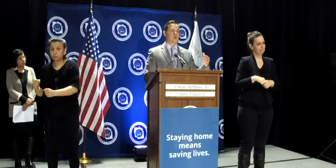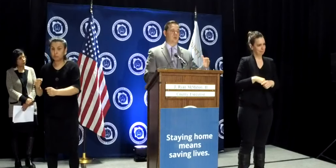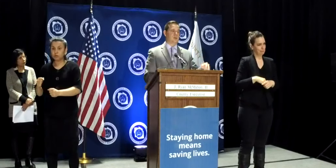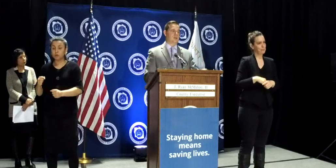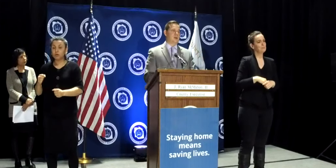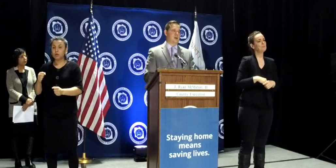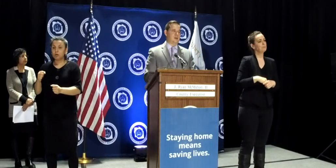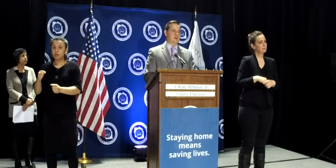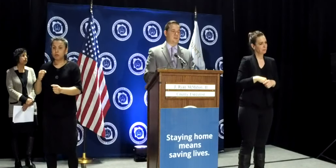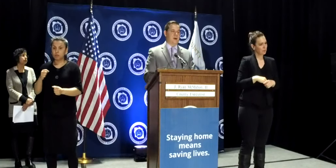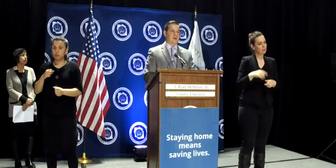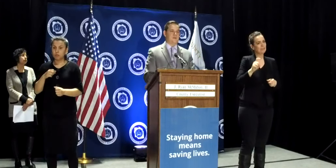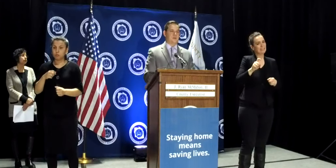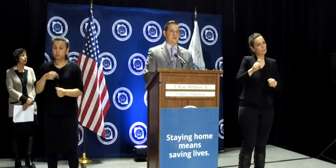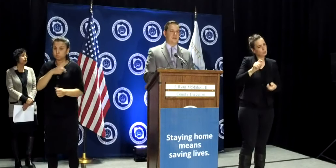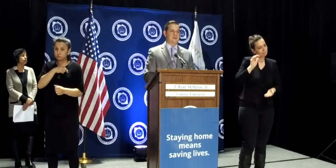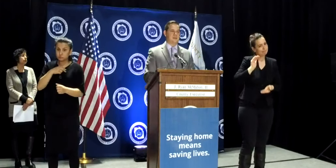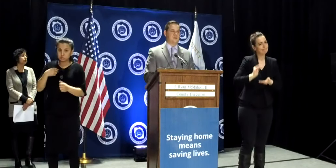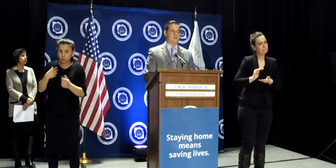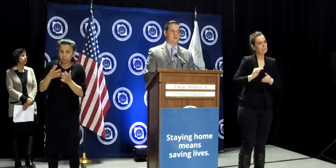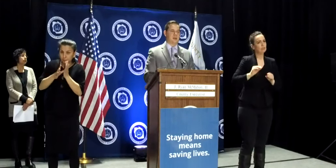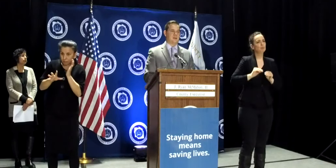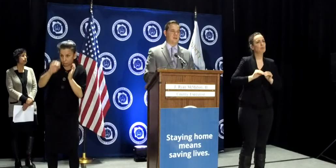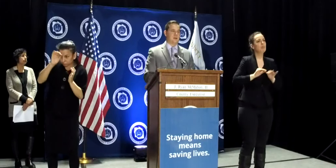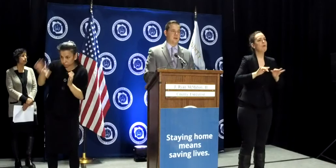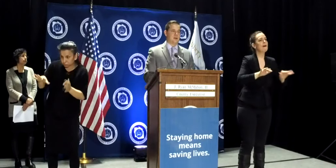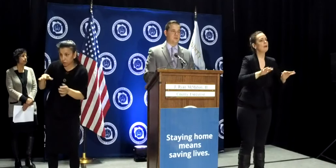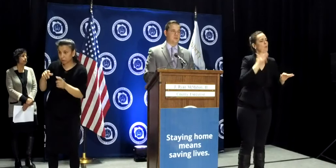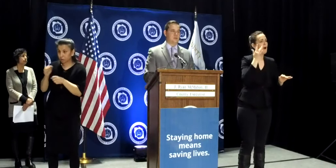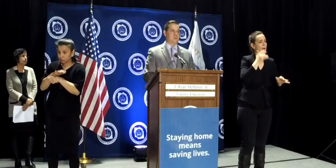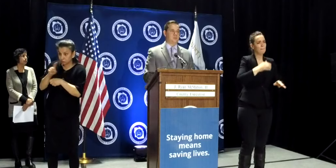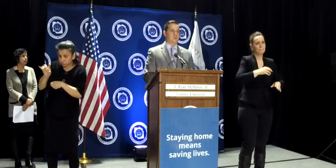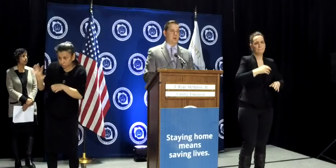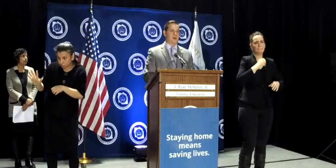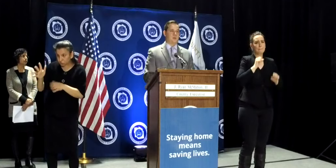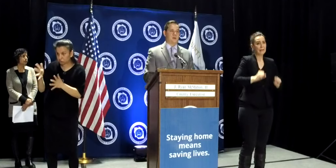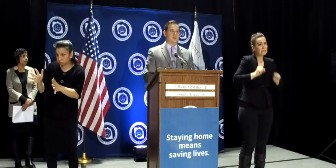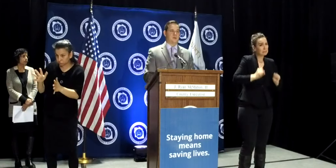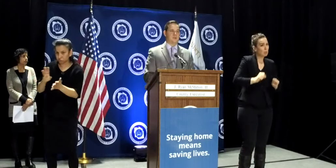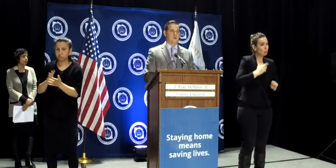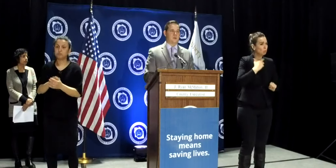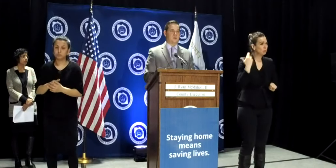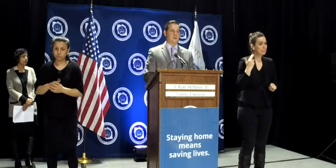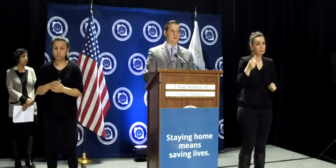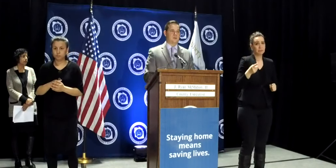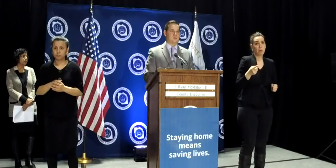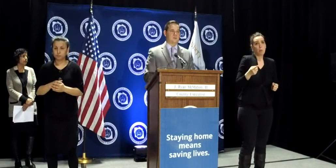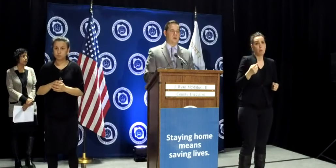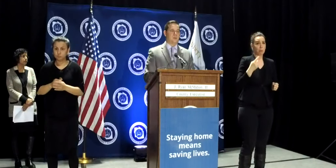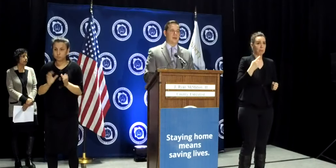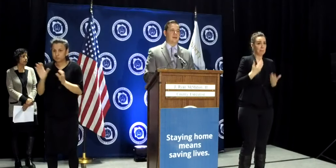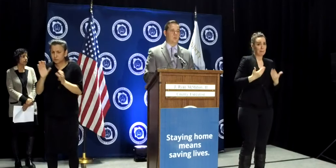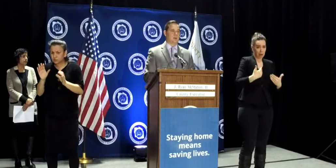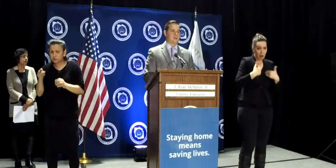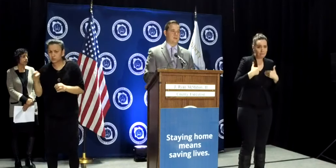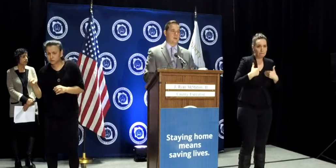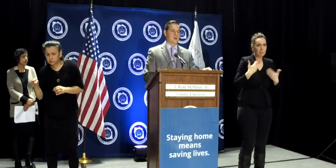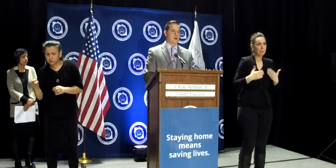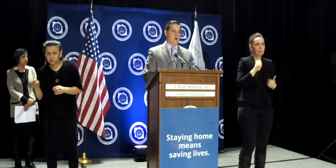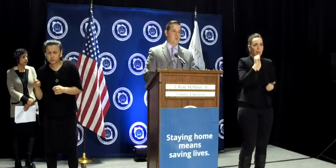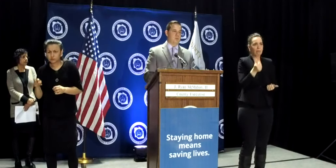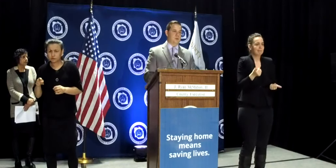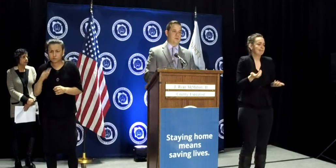mitigation tool. Think about it. If you're tested, you're sick. You shouldn't be spreading whatever you're sick with to the public